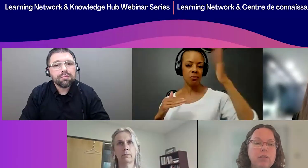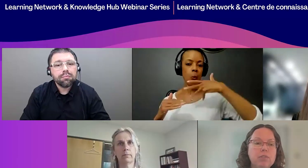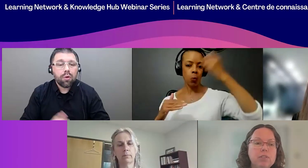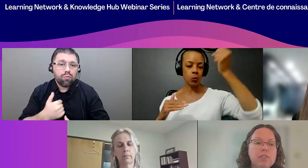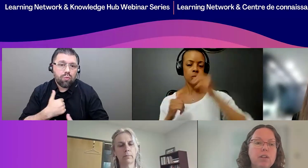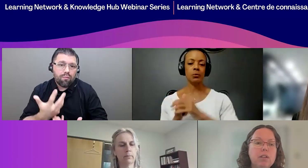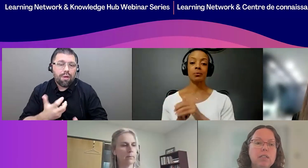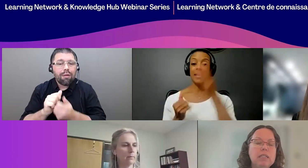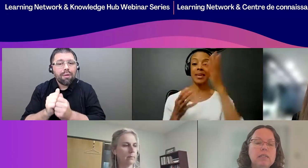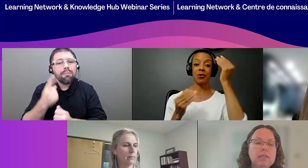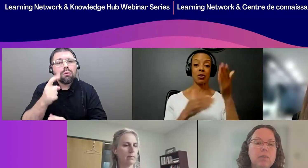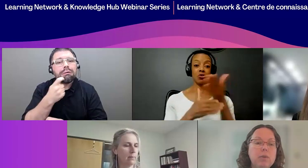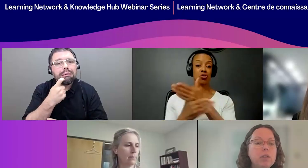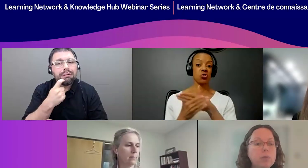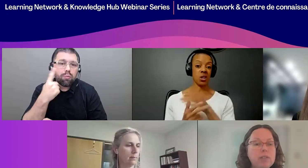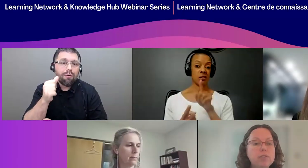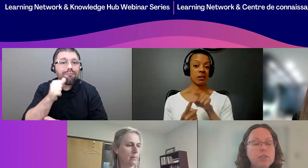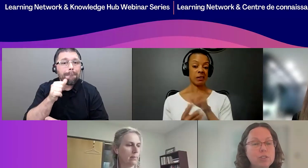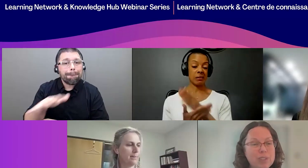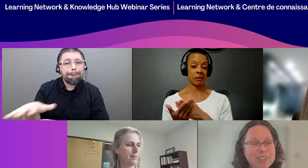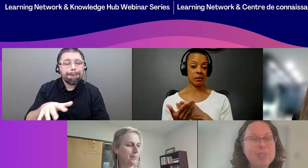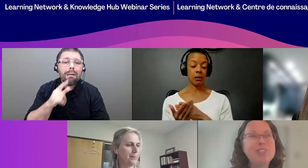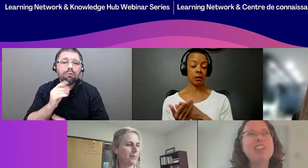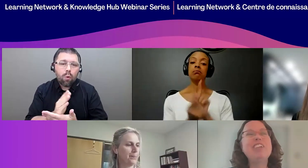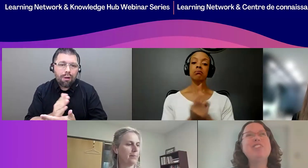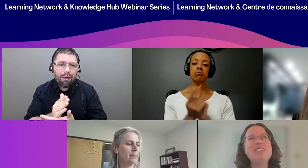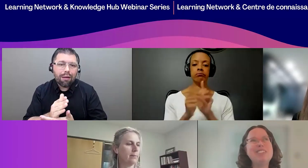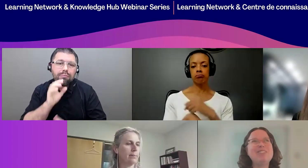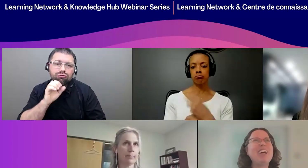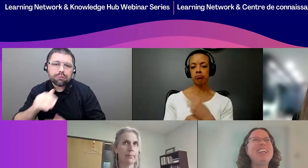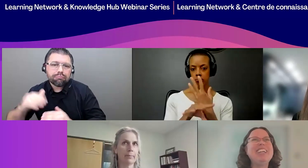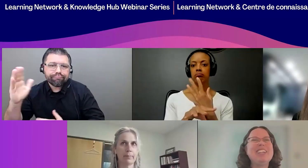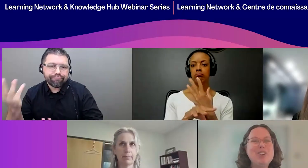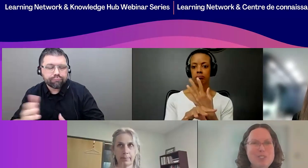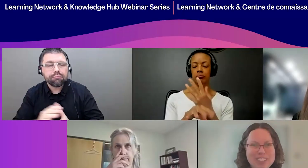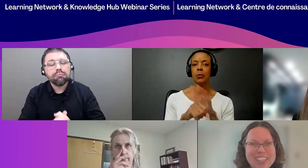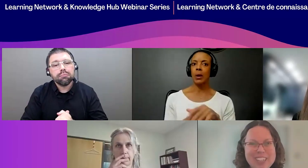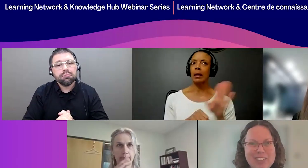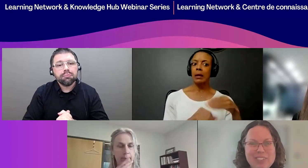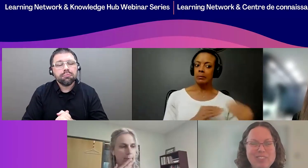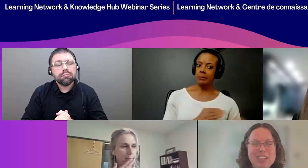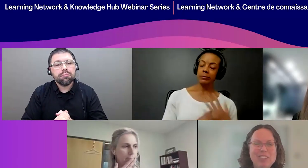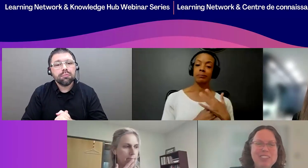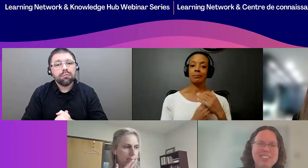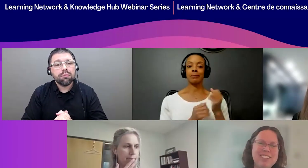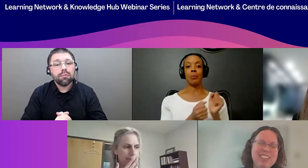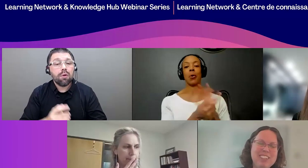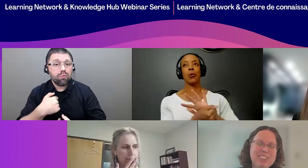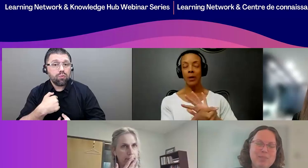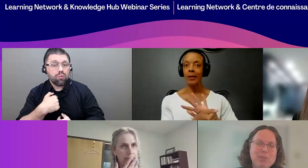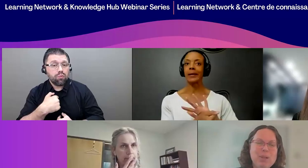sharing component, first of all, is one-on-one virtual. We were very influenced by COVID, I think, when we